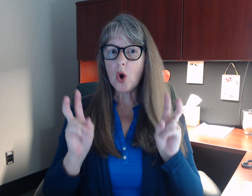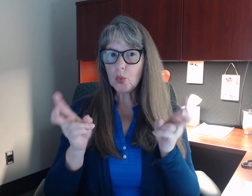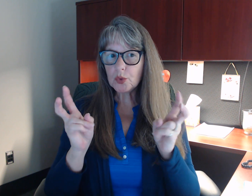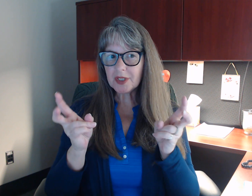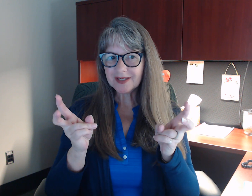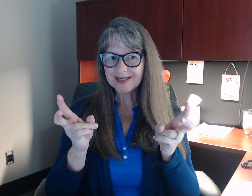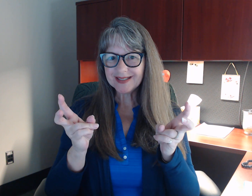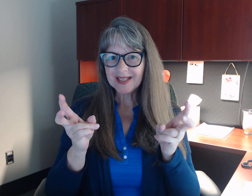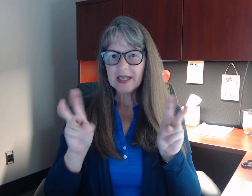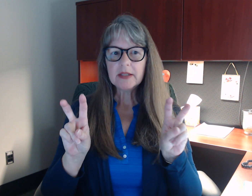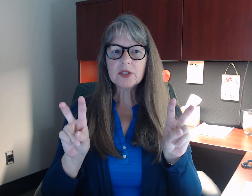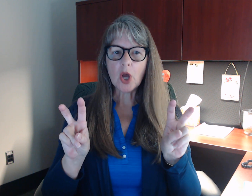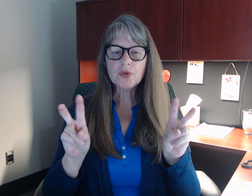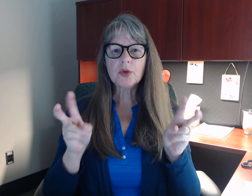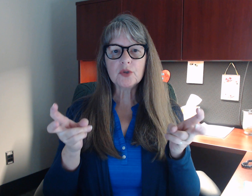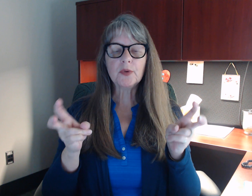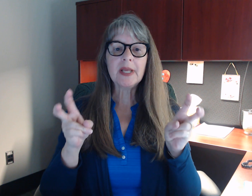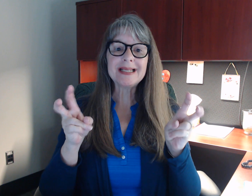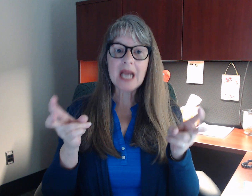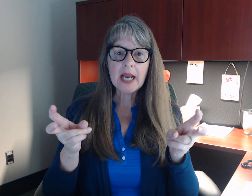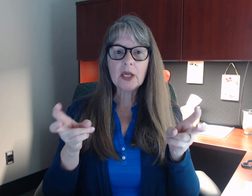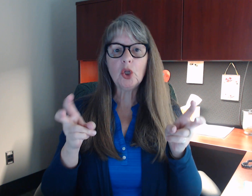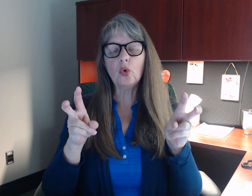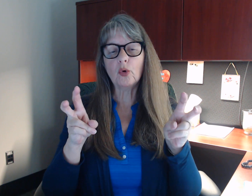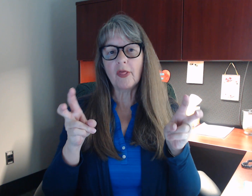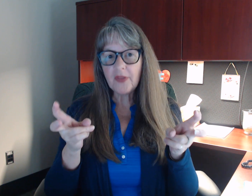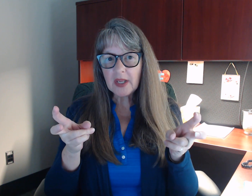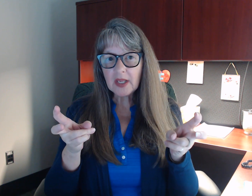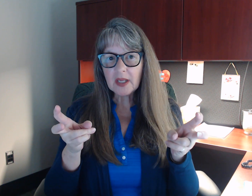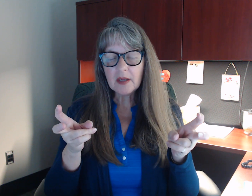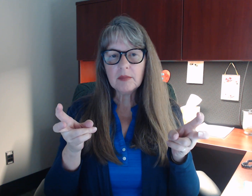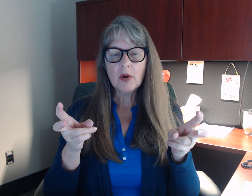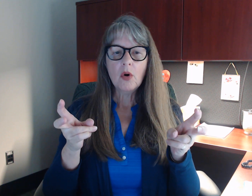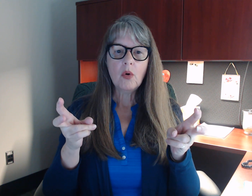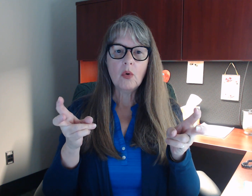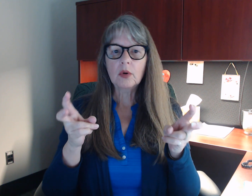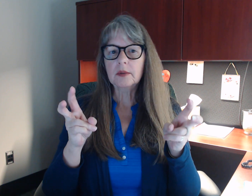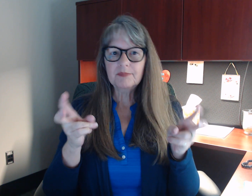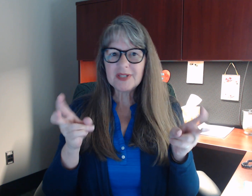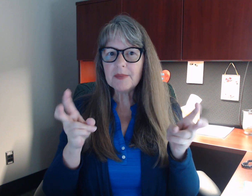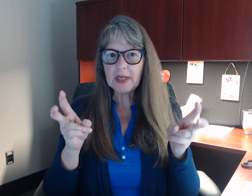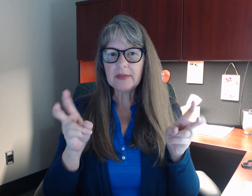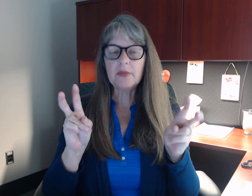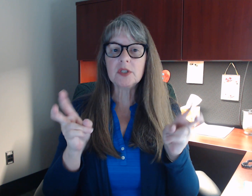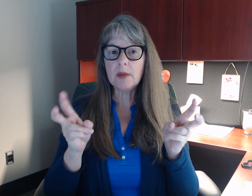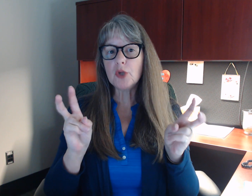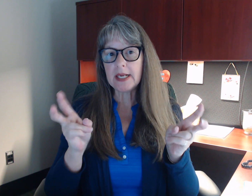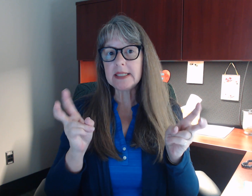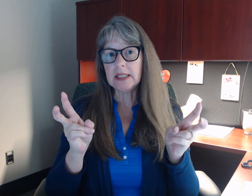Quote. This also goes for like title or theme or something like that. The subject